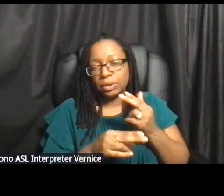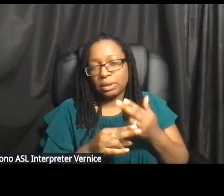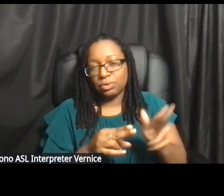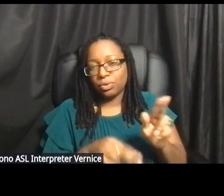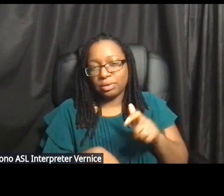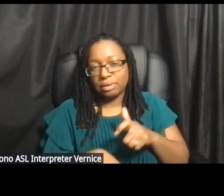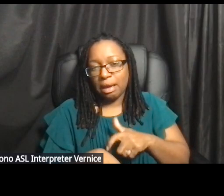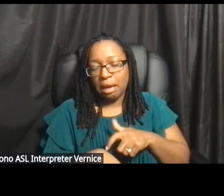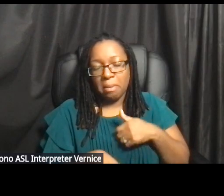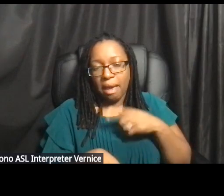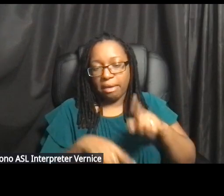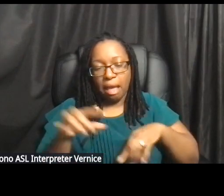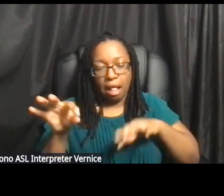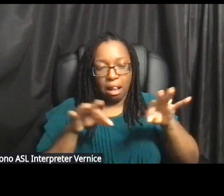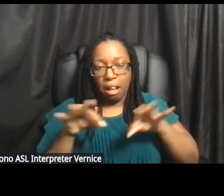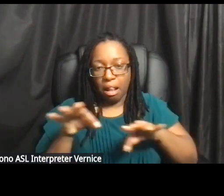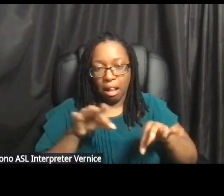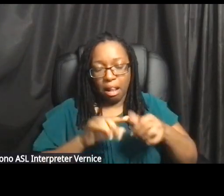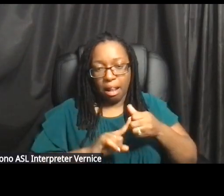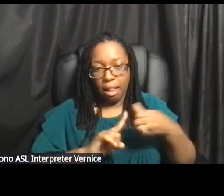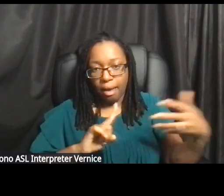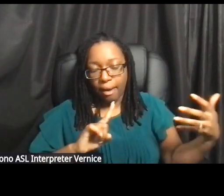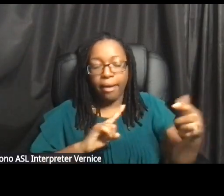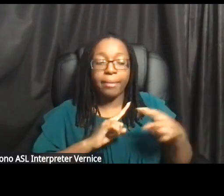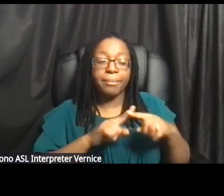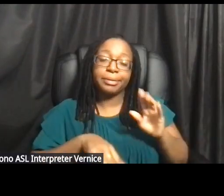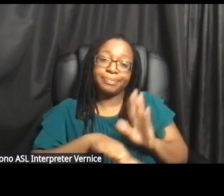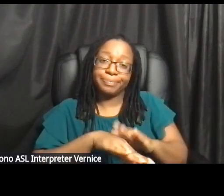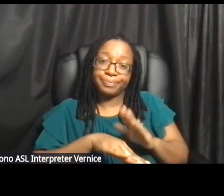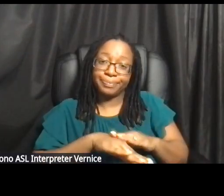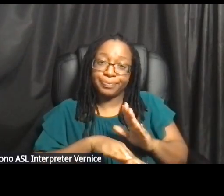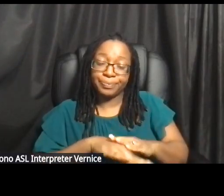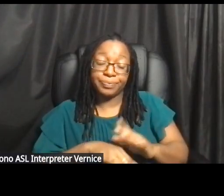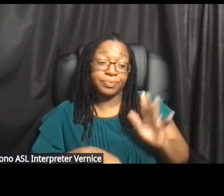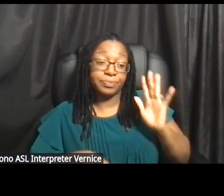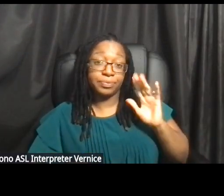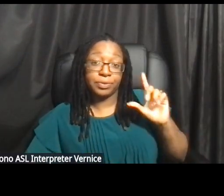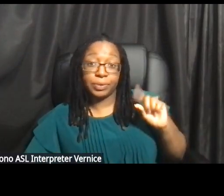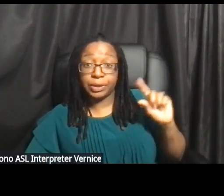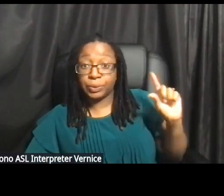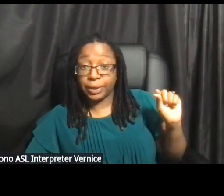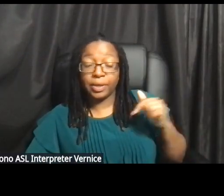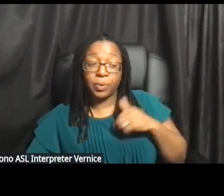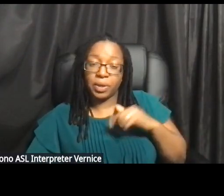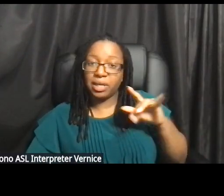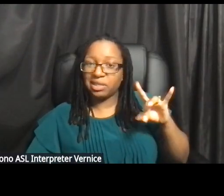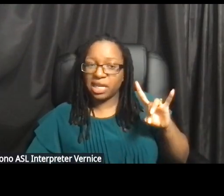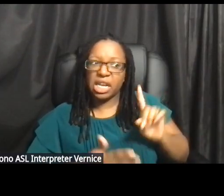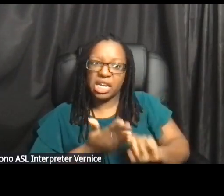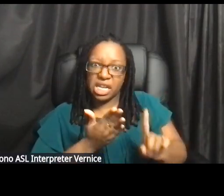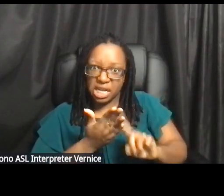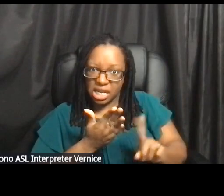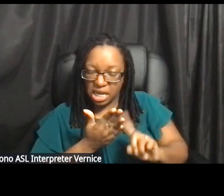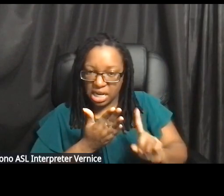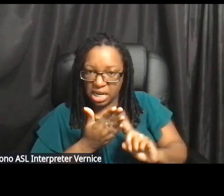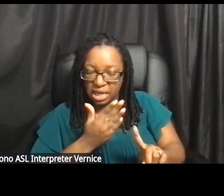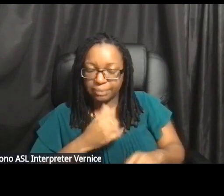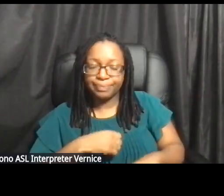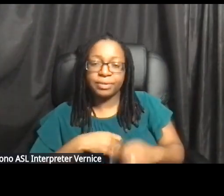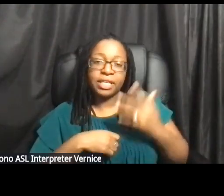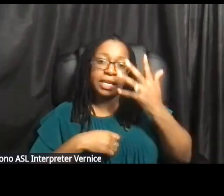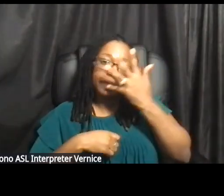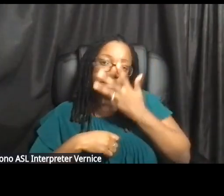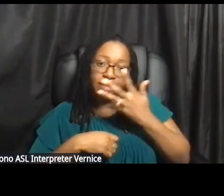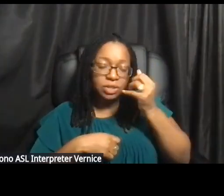flag some advice. Some of this did the rounds in 2020, but it's worth revisiting. If you're using facial or fingerprint unlock